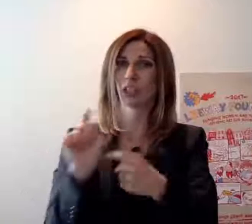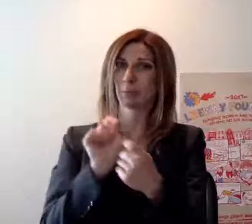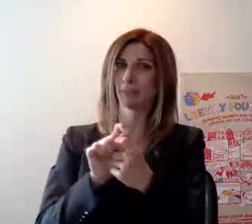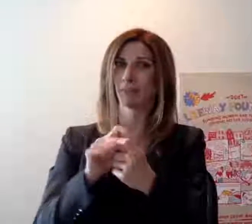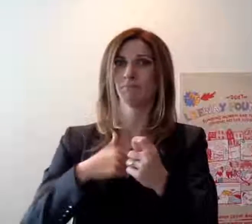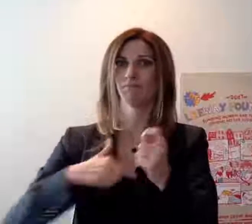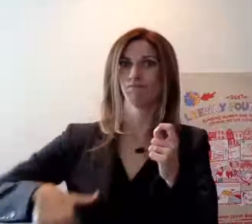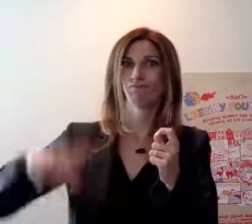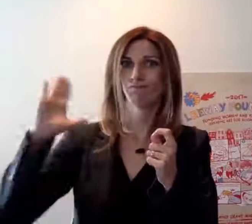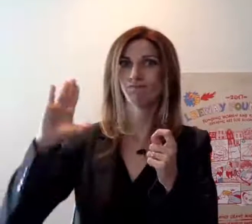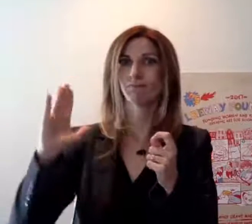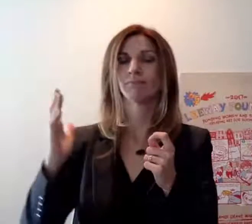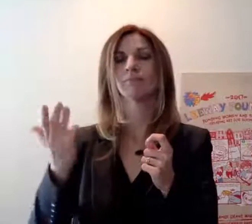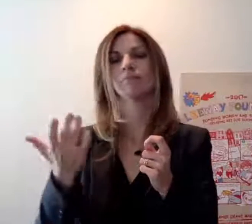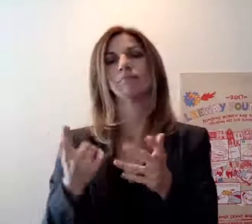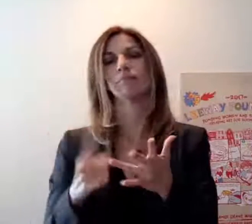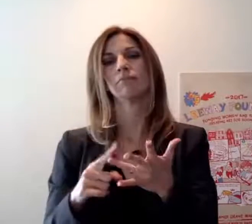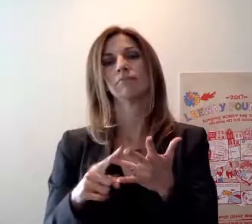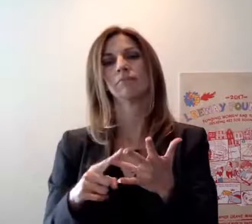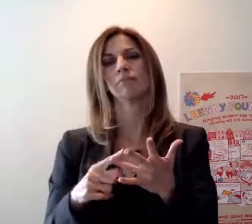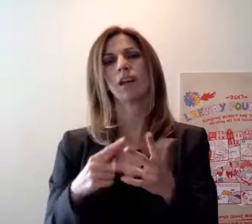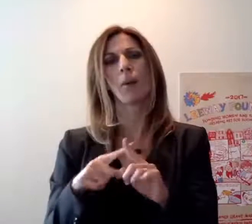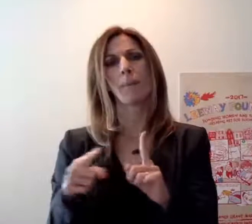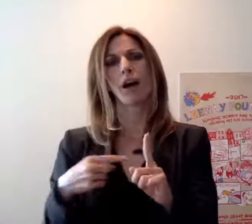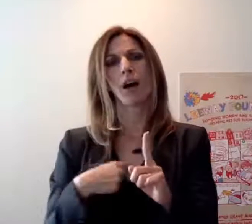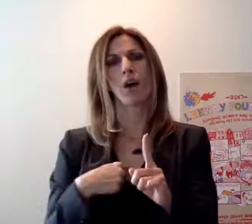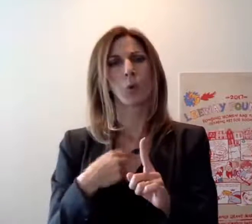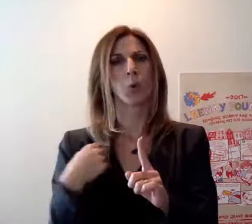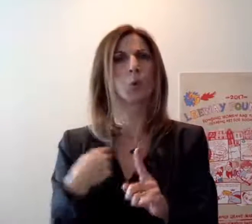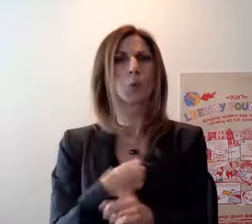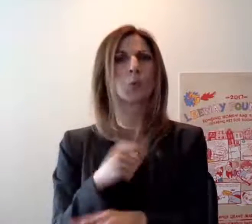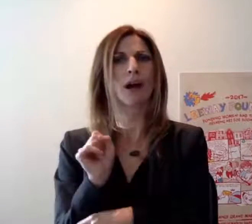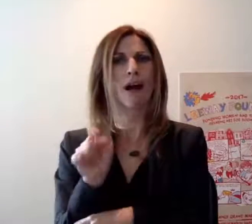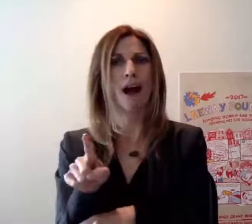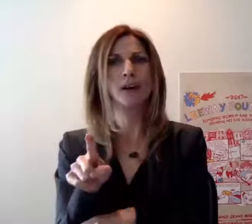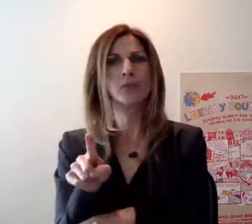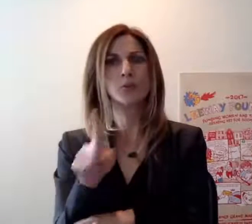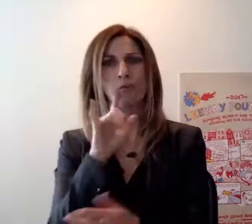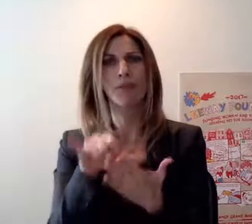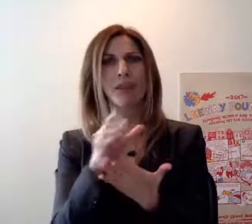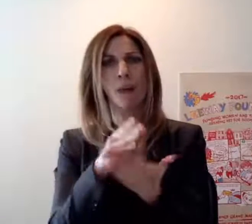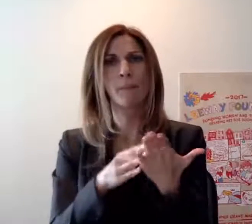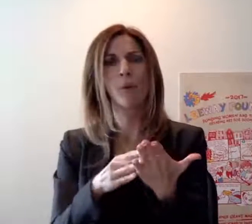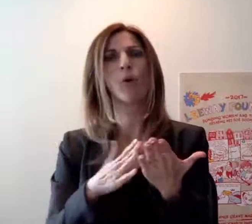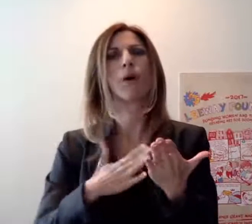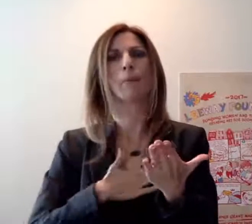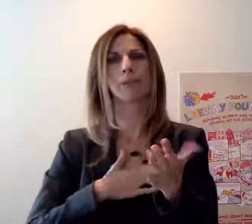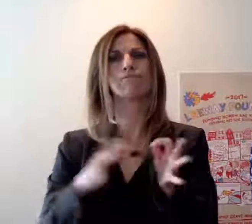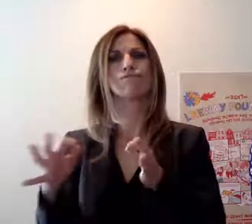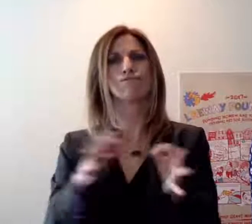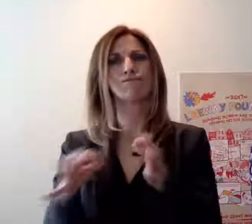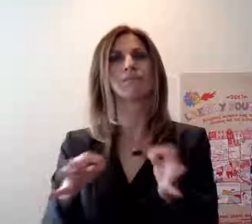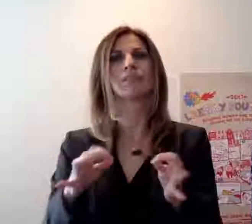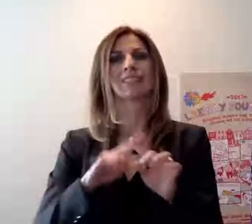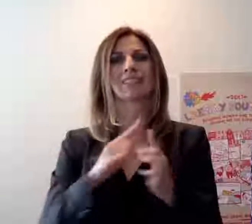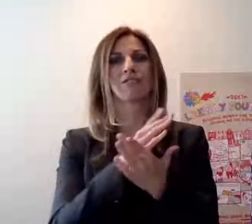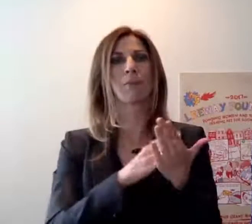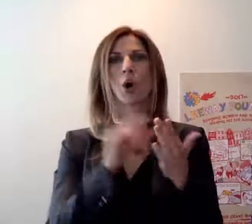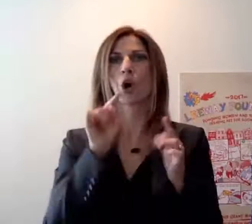particular you're from. But we're asking you to identify how those different factors